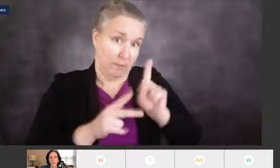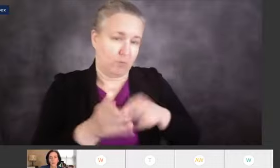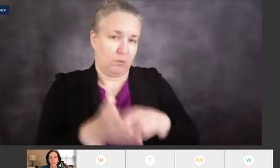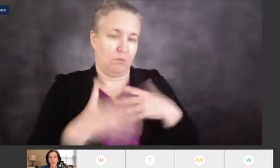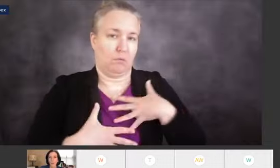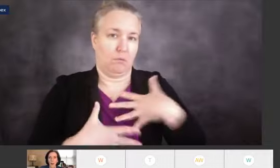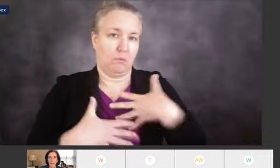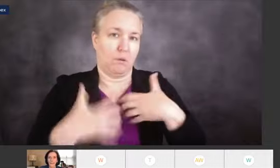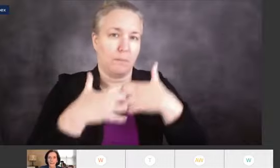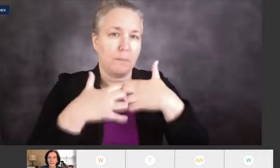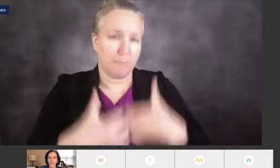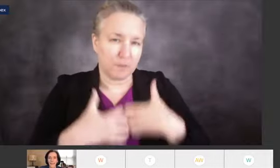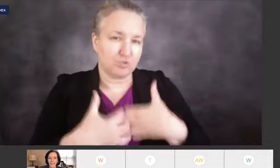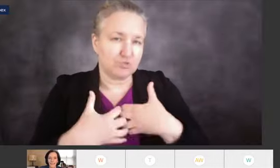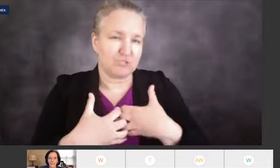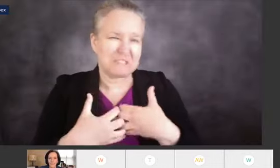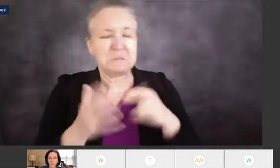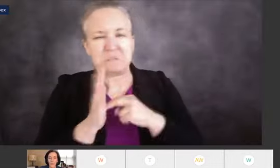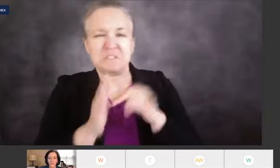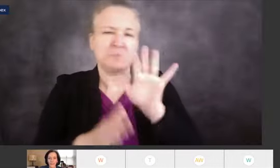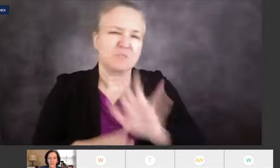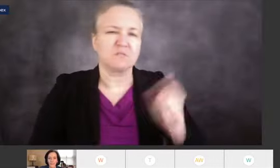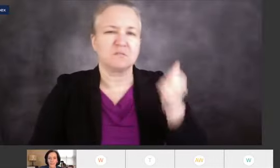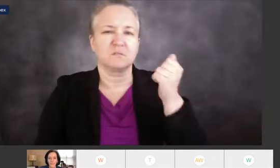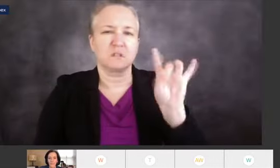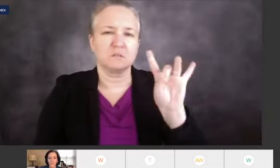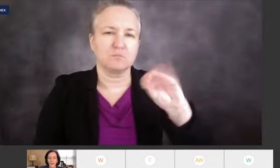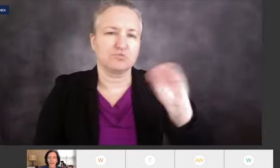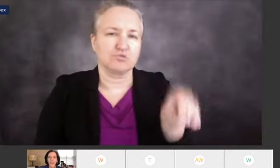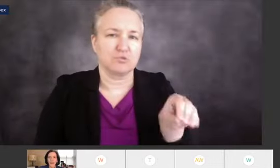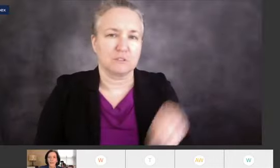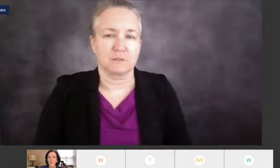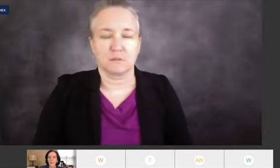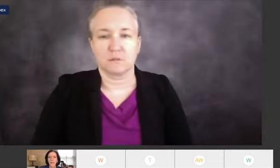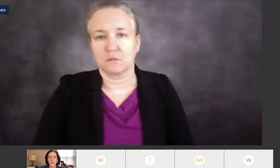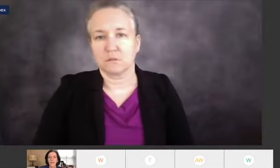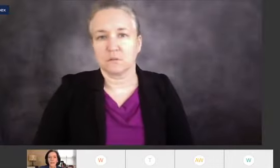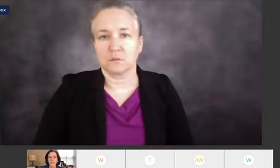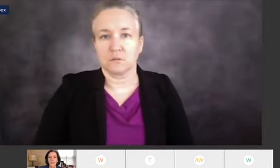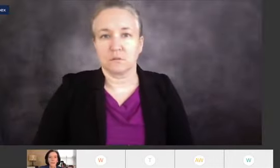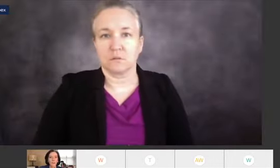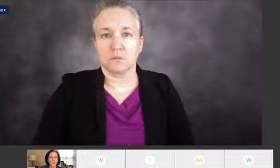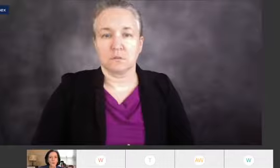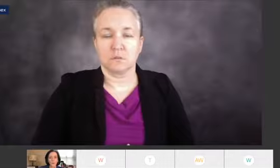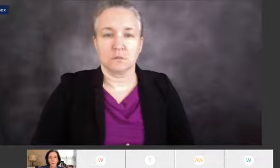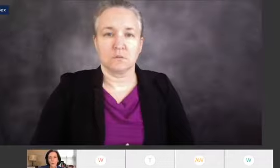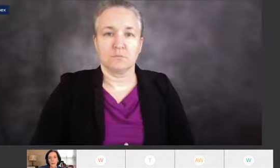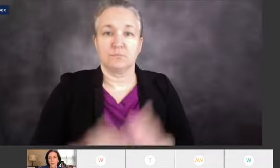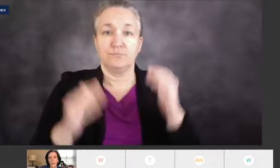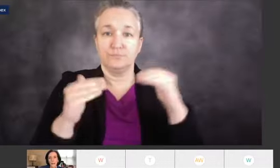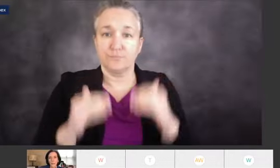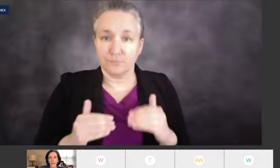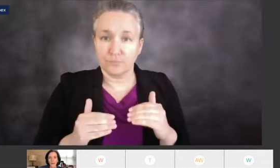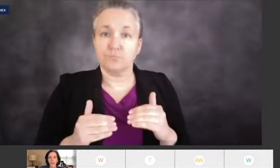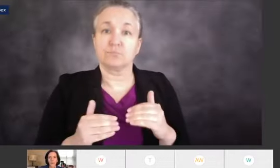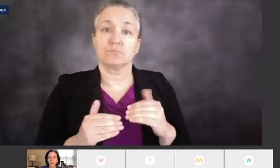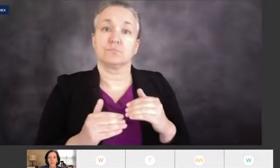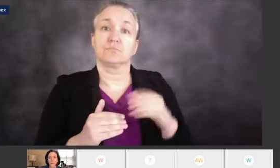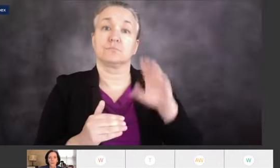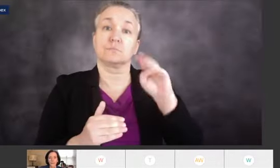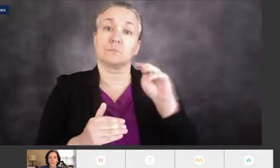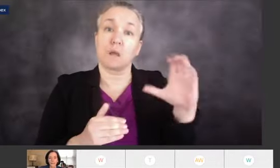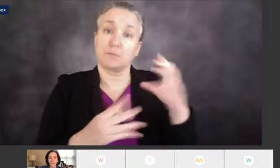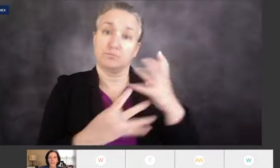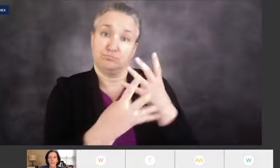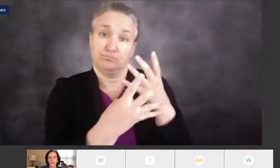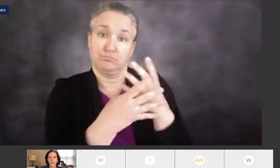a ventilator, or approximately 18%. There is nothing new to report from the Montgomery County